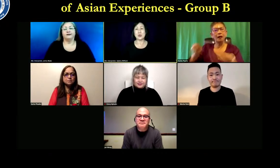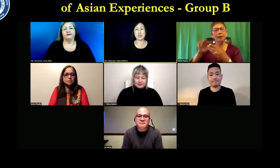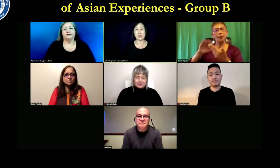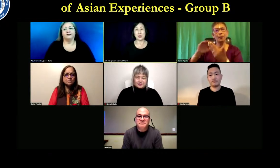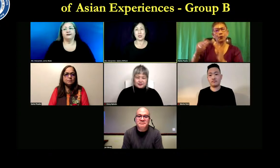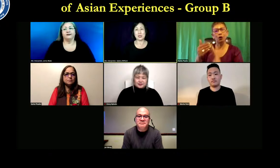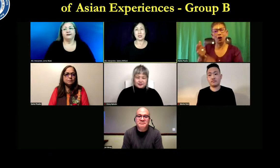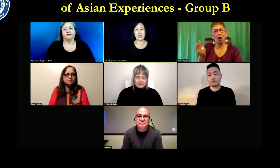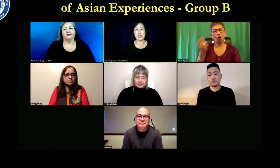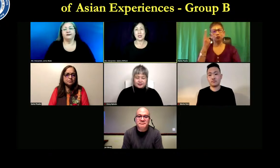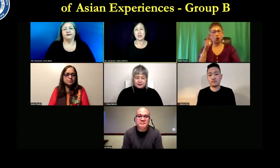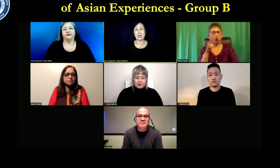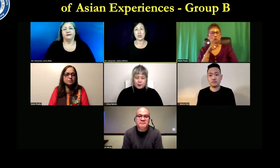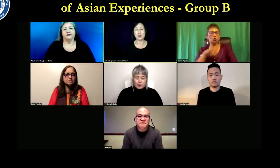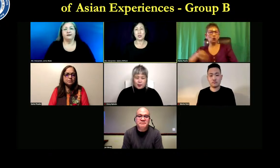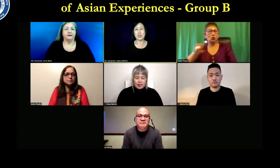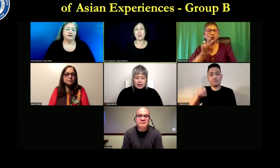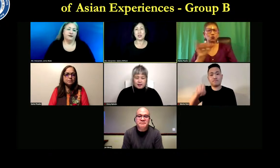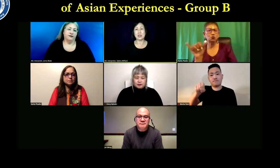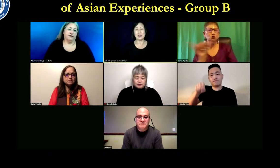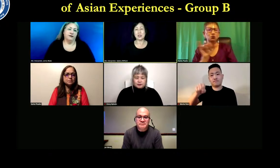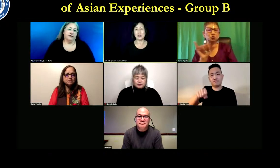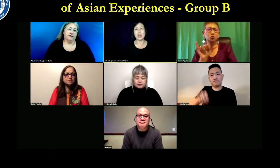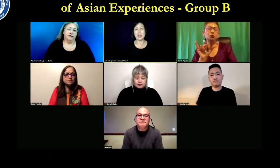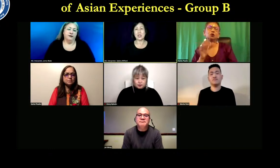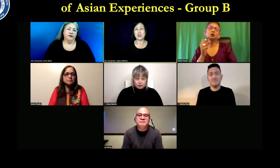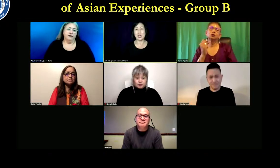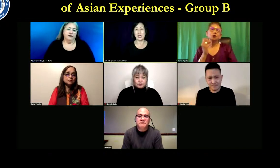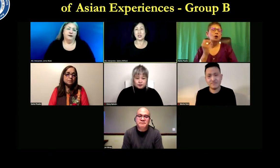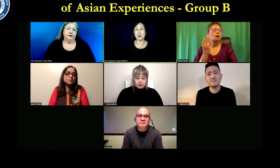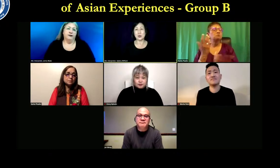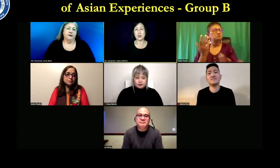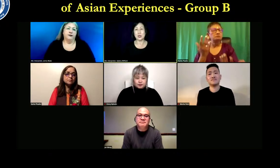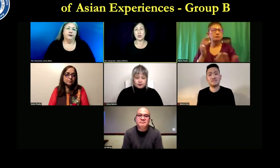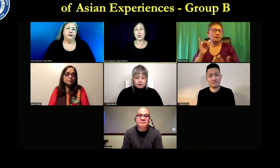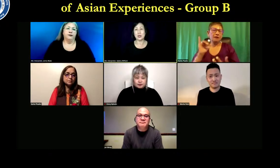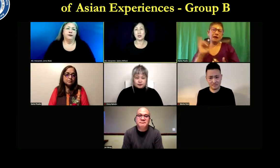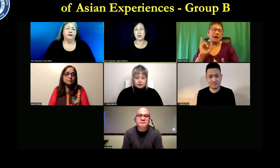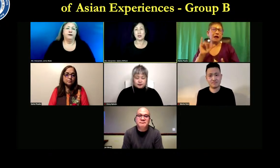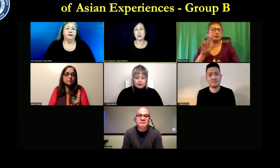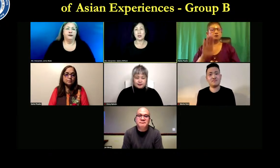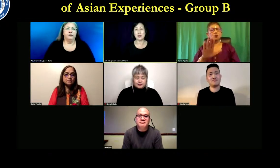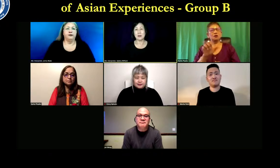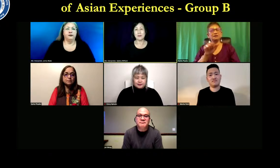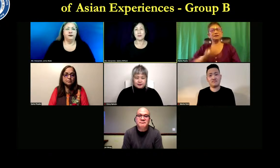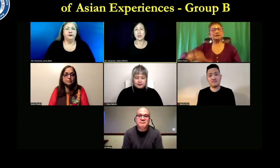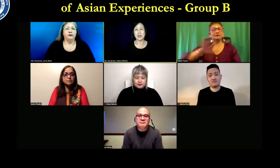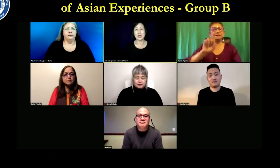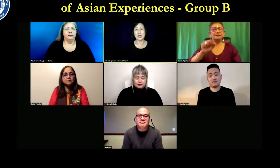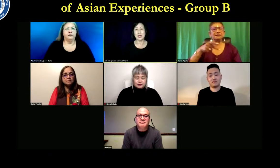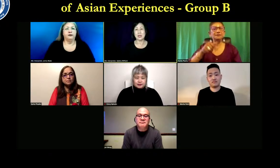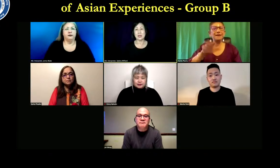this is your experience. The community, so they can understand you.